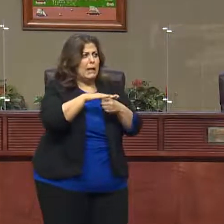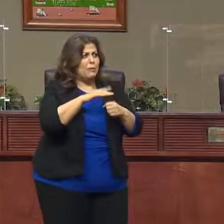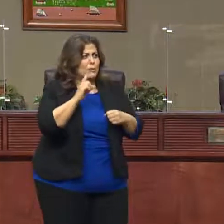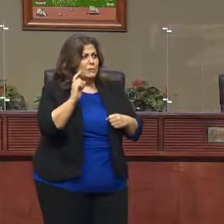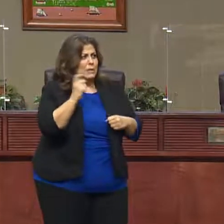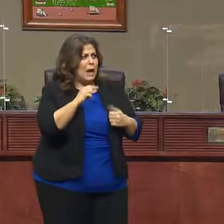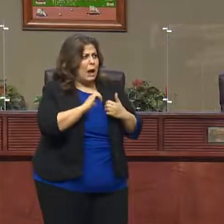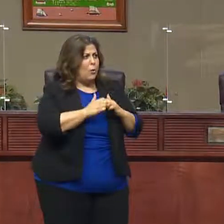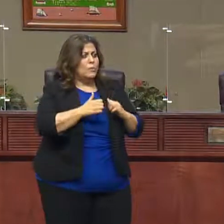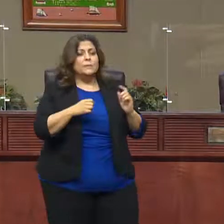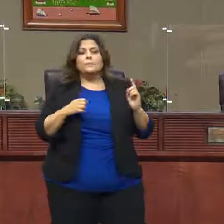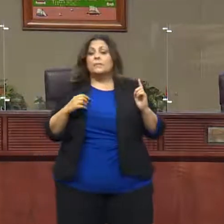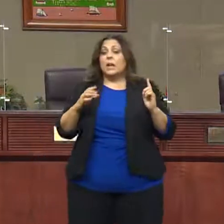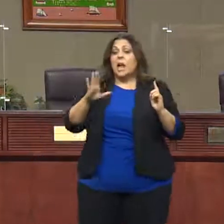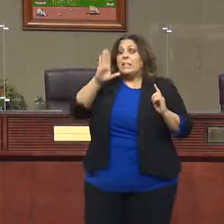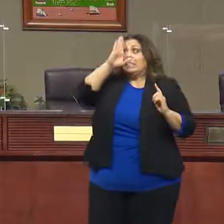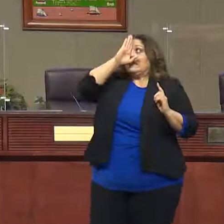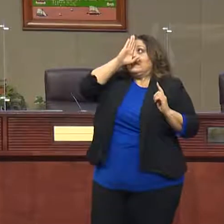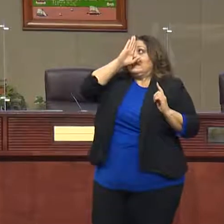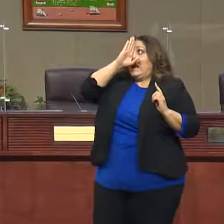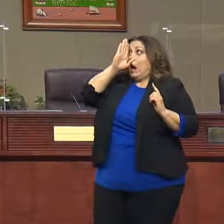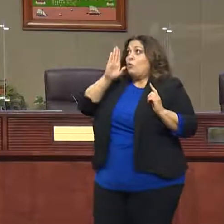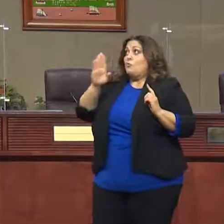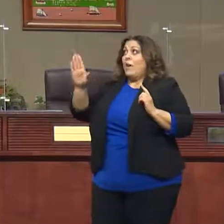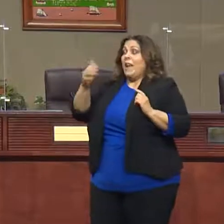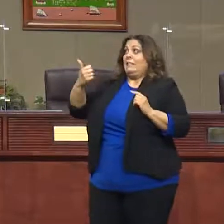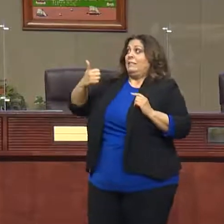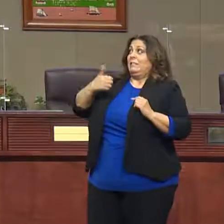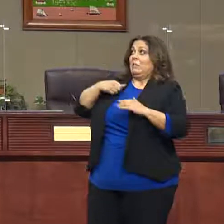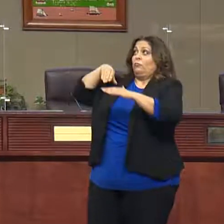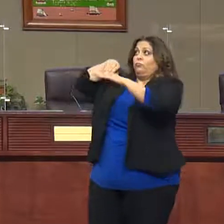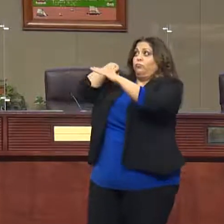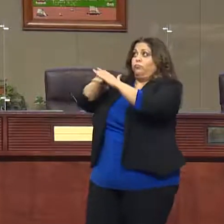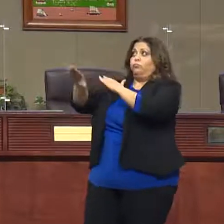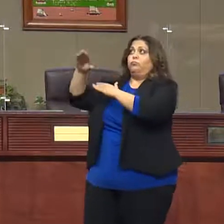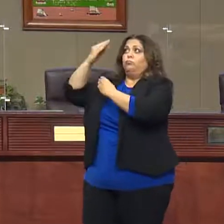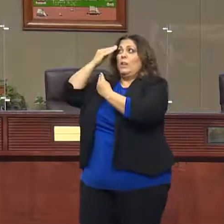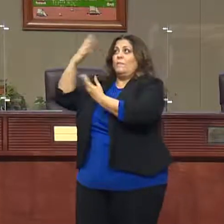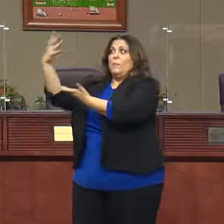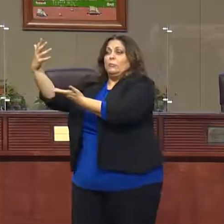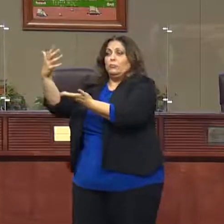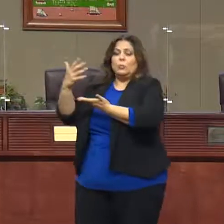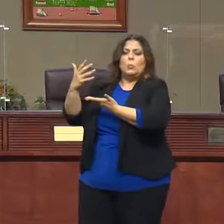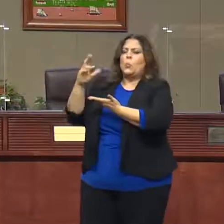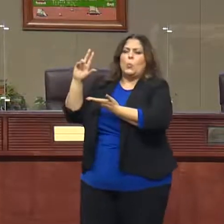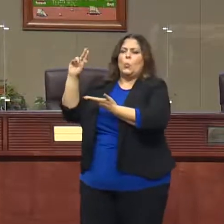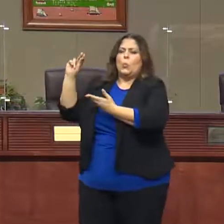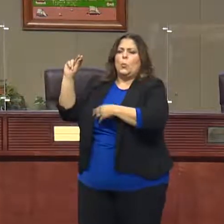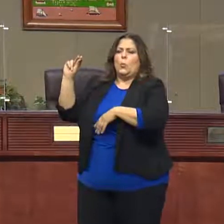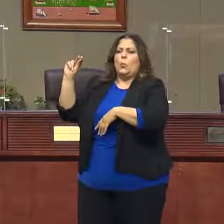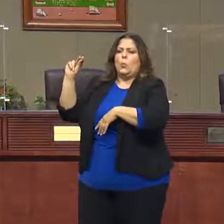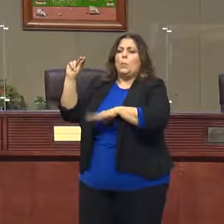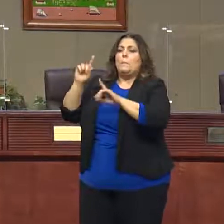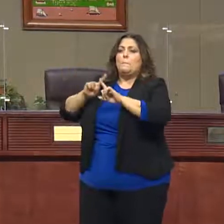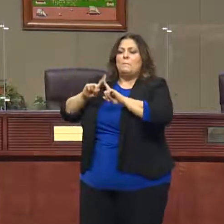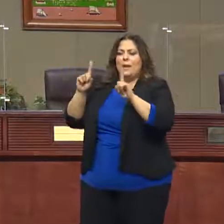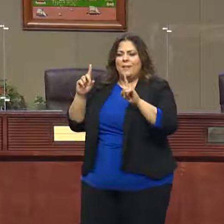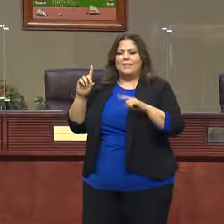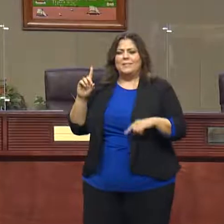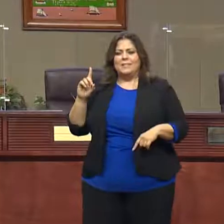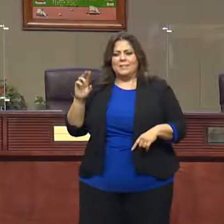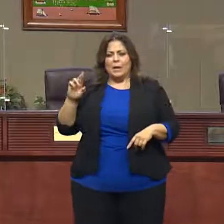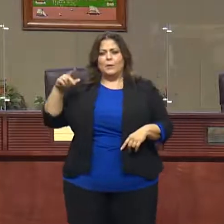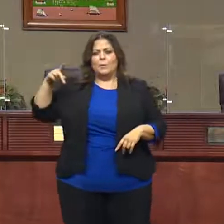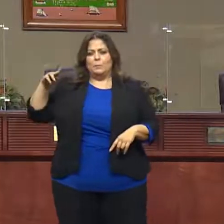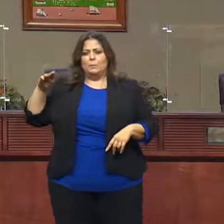access to the information that the state was keeping in their database. However, as Dr. Pino indicated,